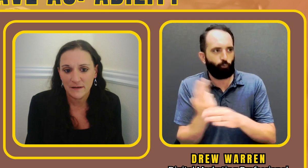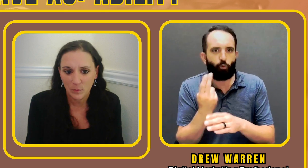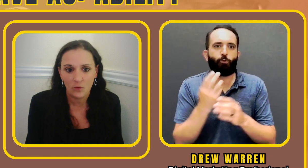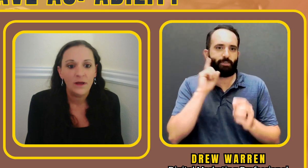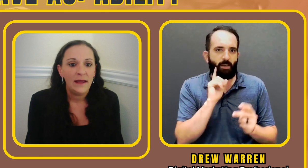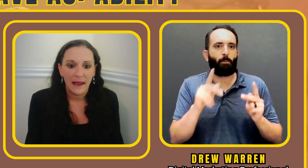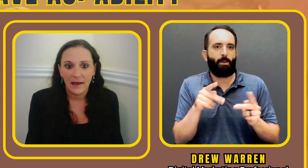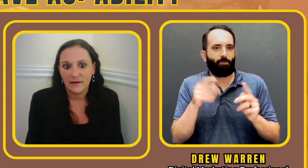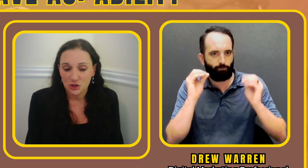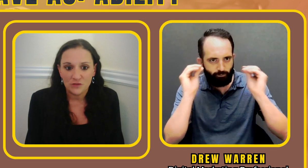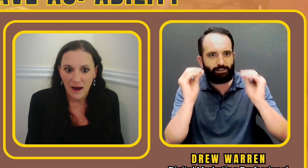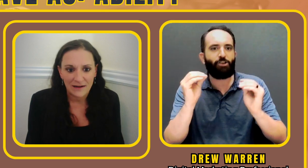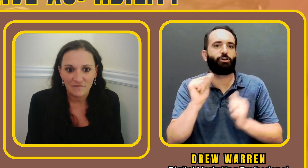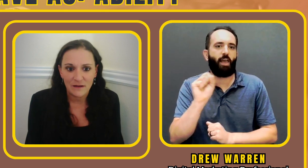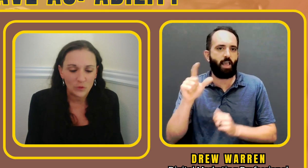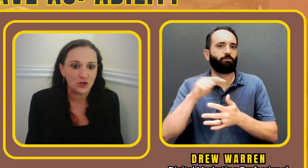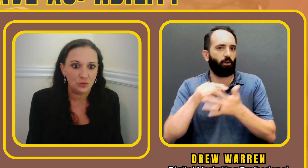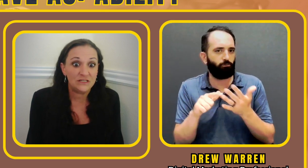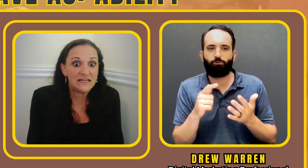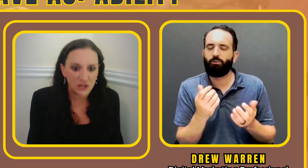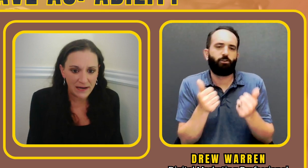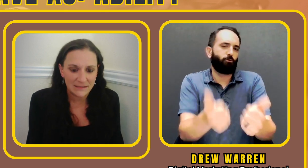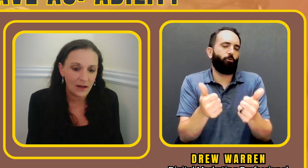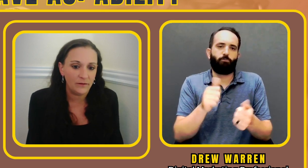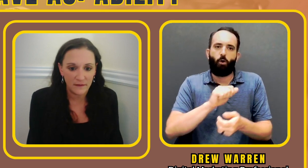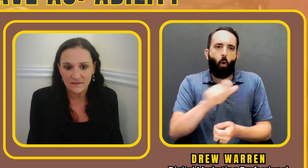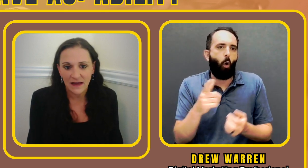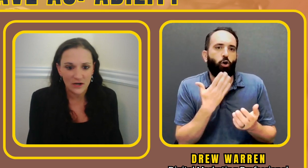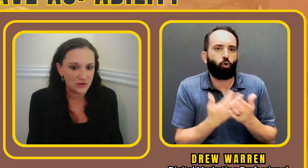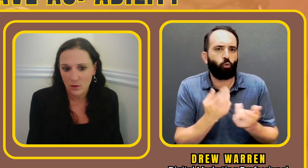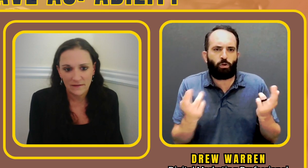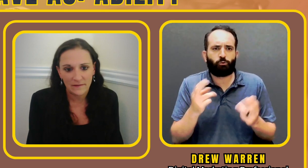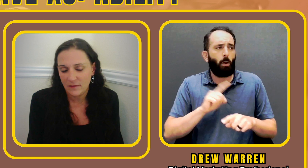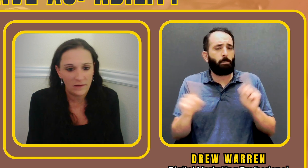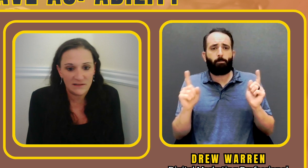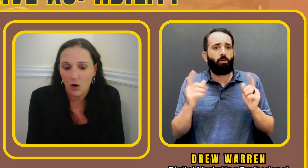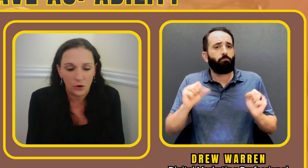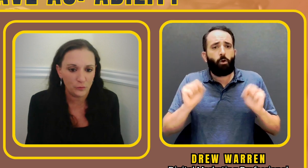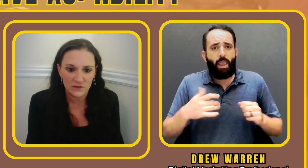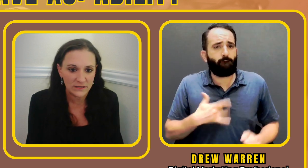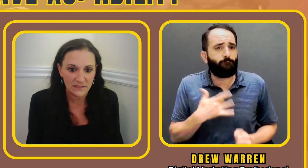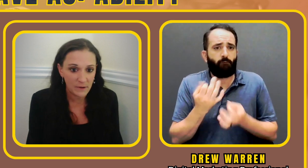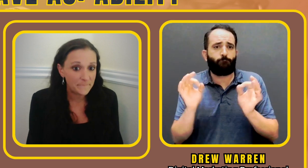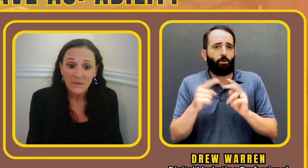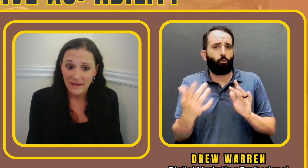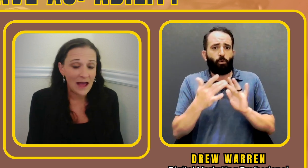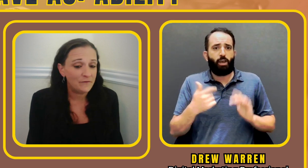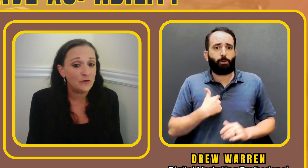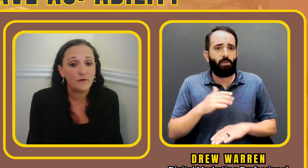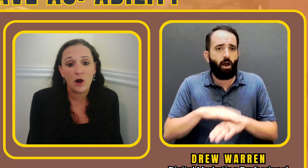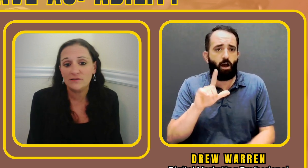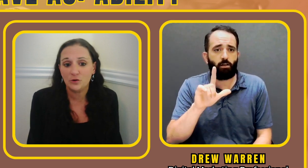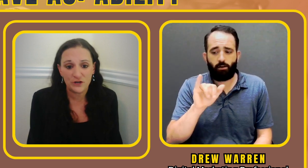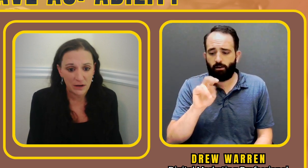deaf people, and it's used by deaf people to teach ASL and things of that nature. So I think that's all good resources. But yeah,